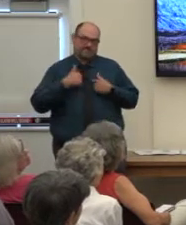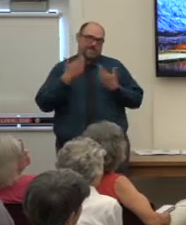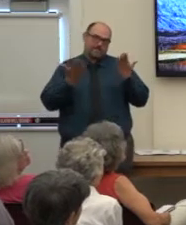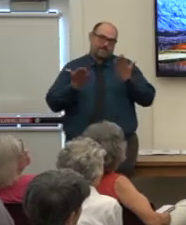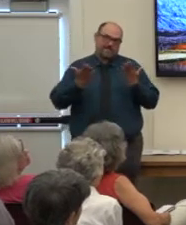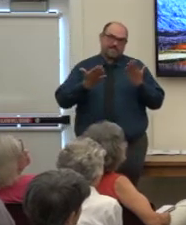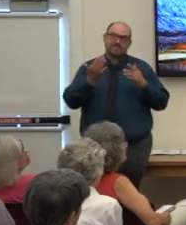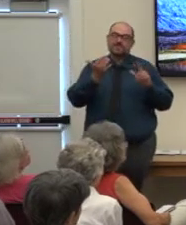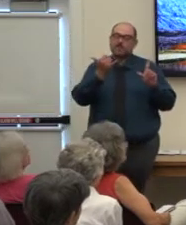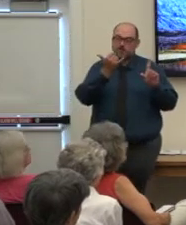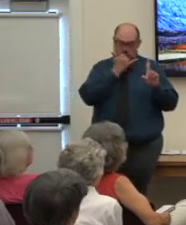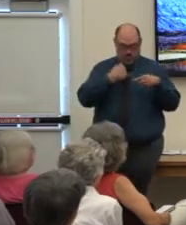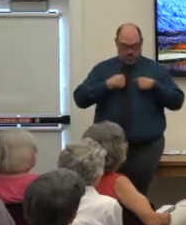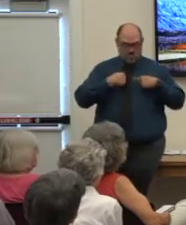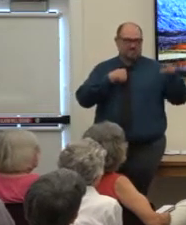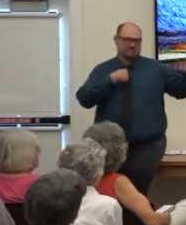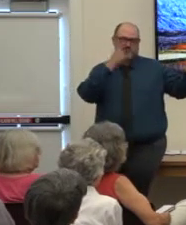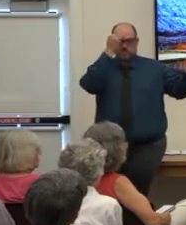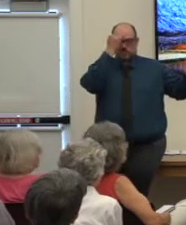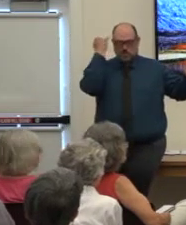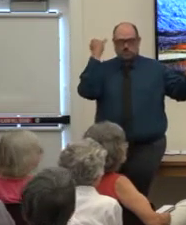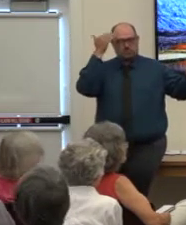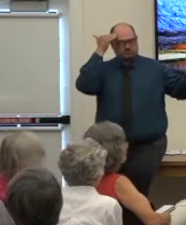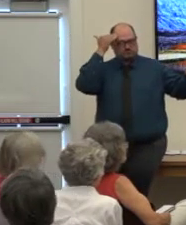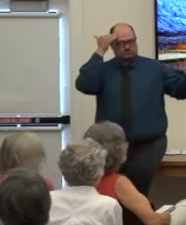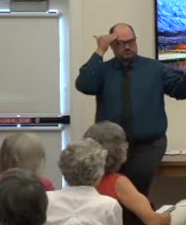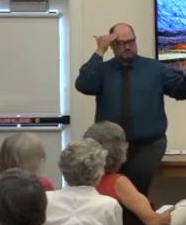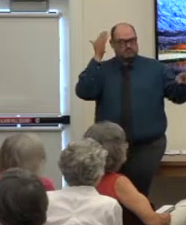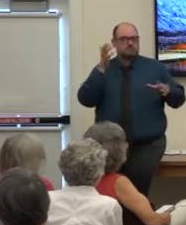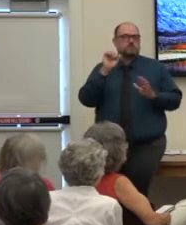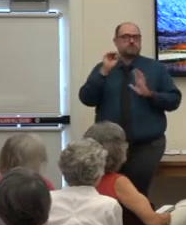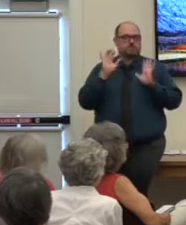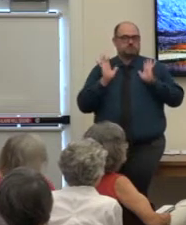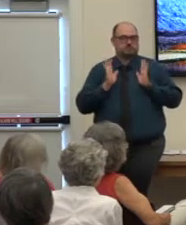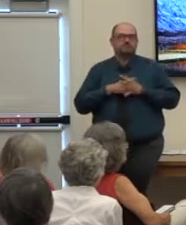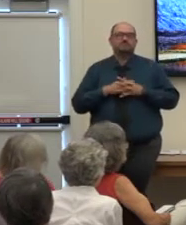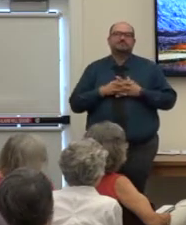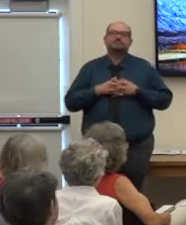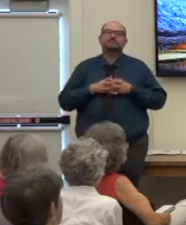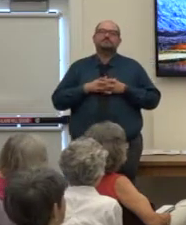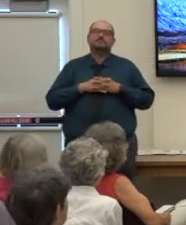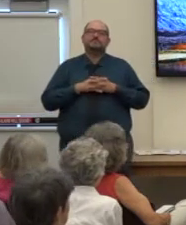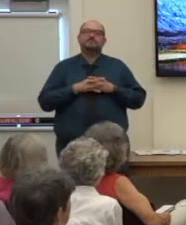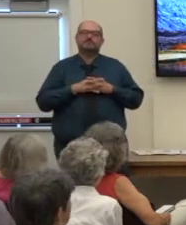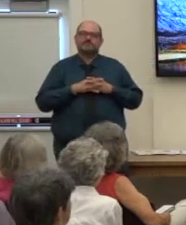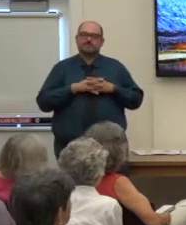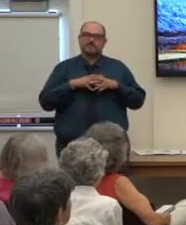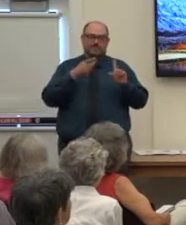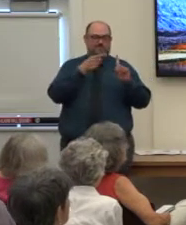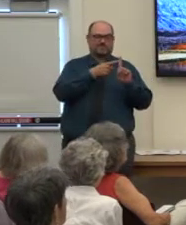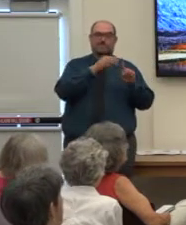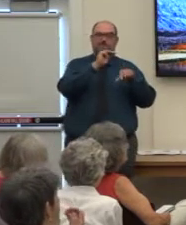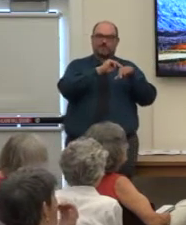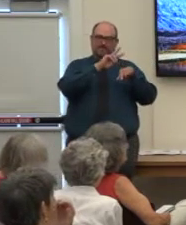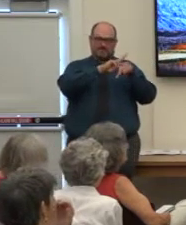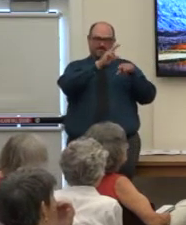expert, that, you know, that specific Vineyard Sign Language was still